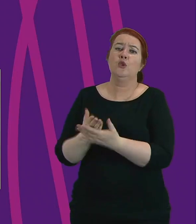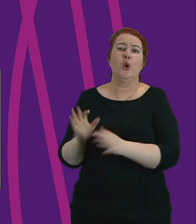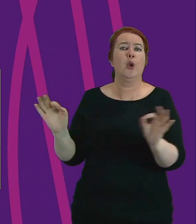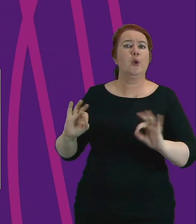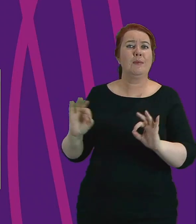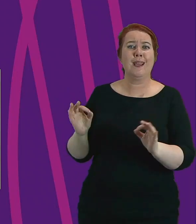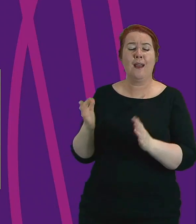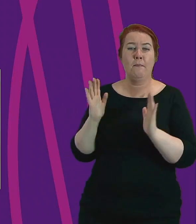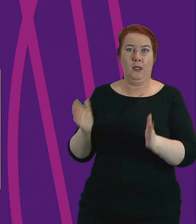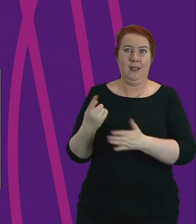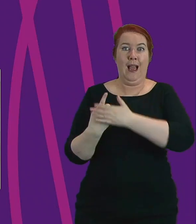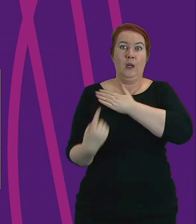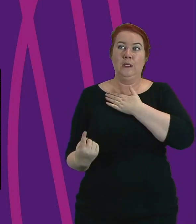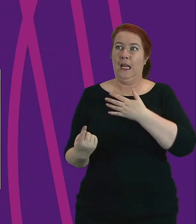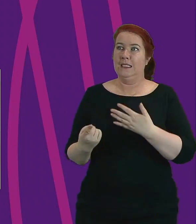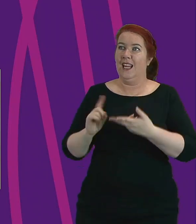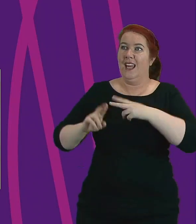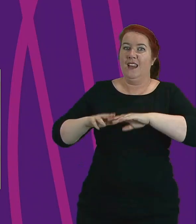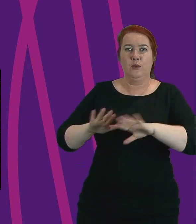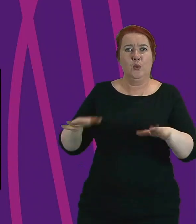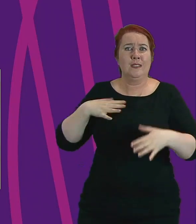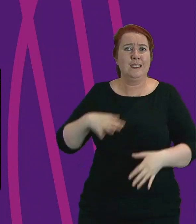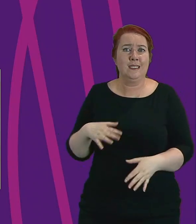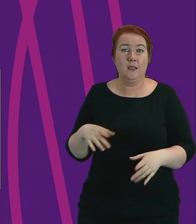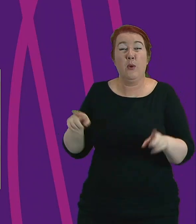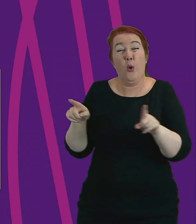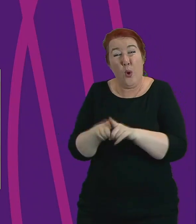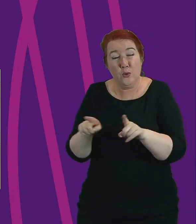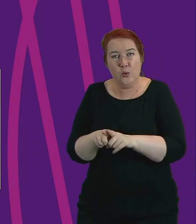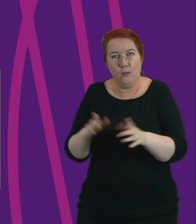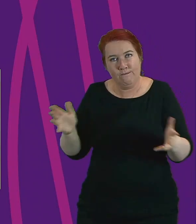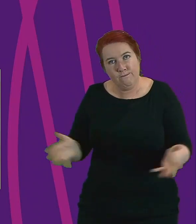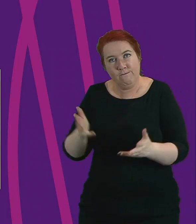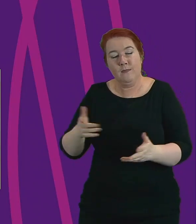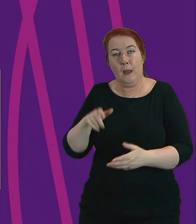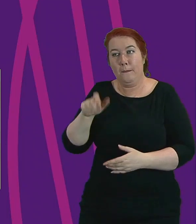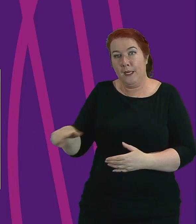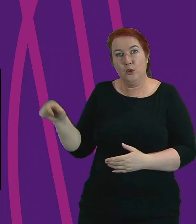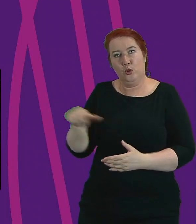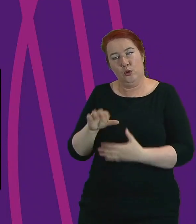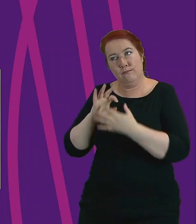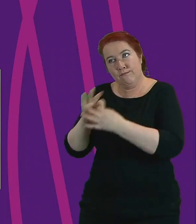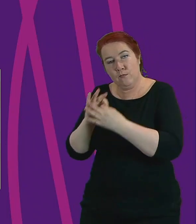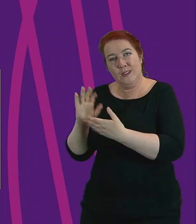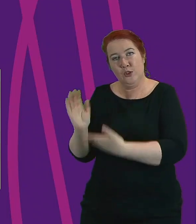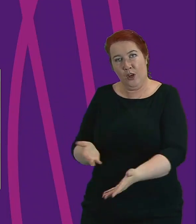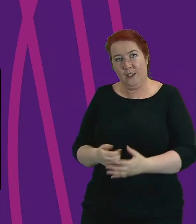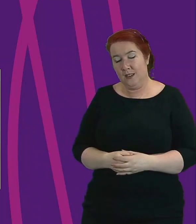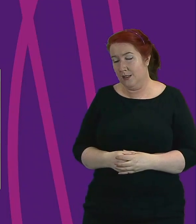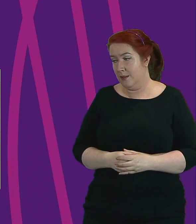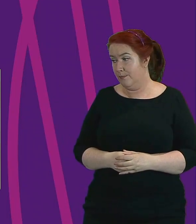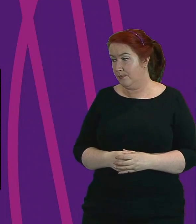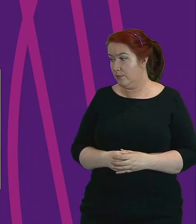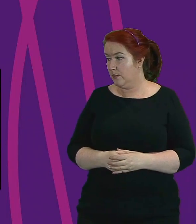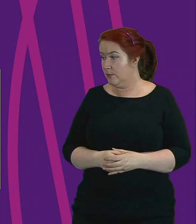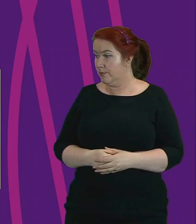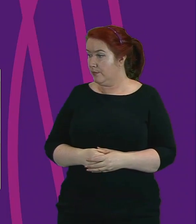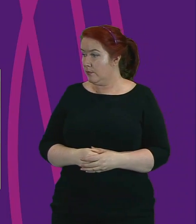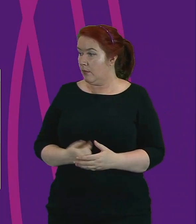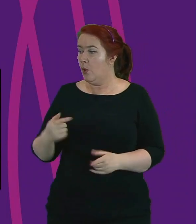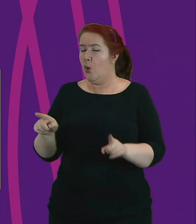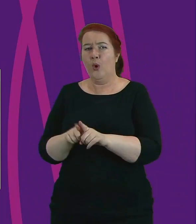needlessly, and encourage patients to engage with services. And we urgently need more information too on the effects